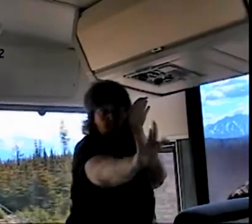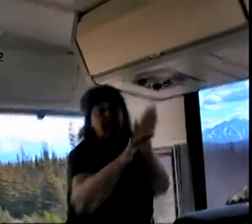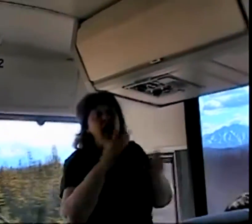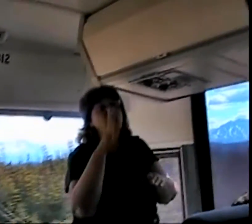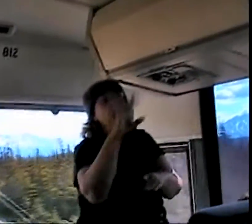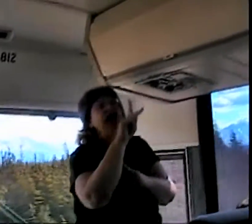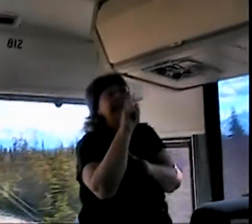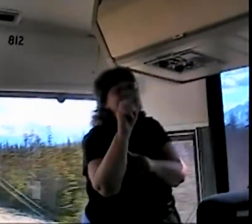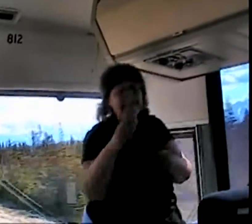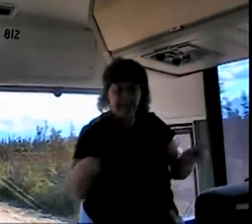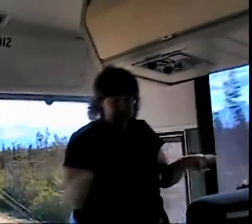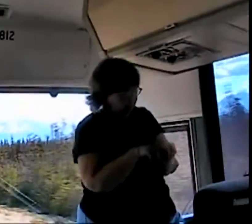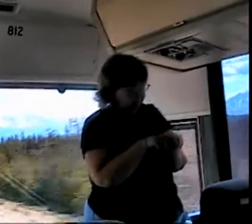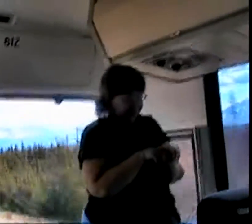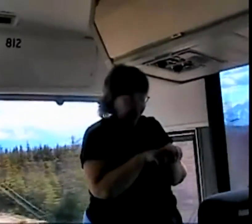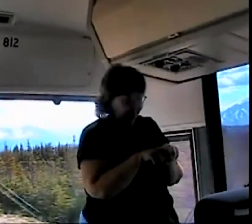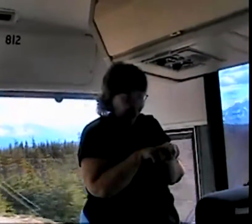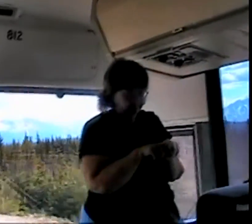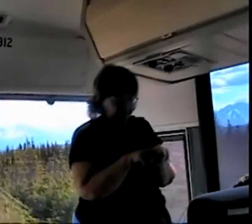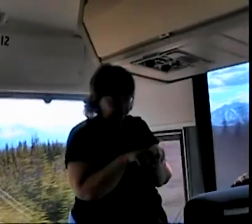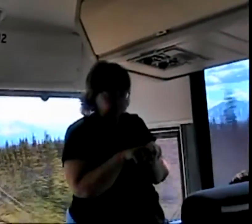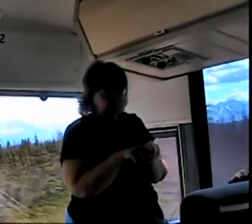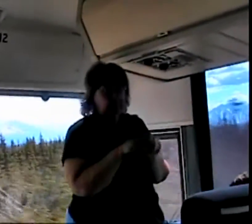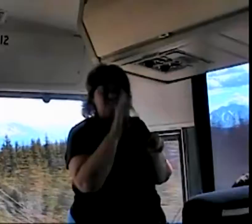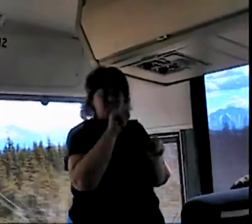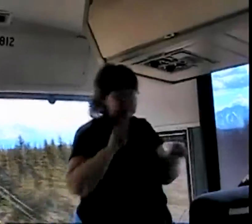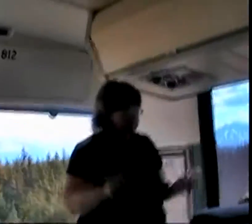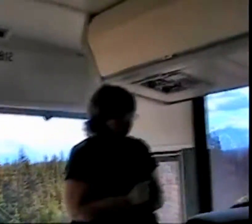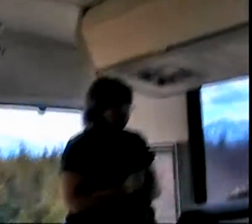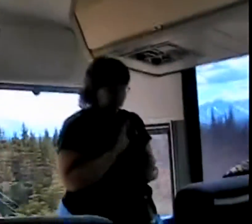and feet so they can get in there quickly.